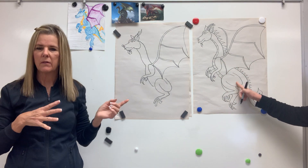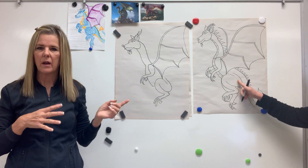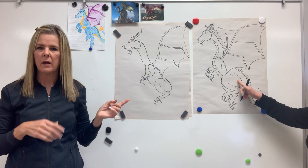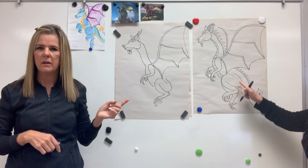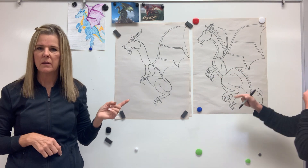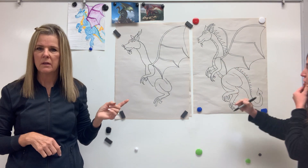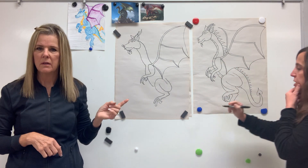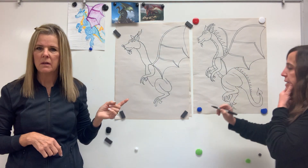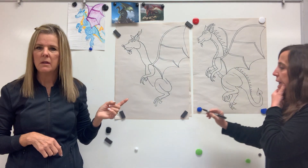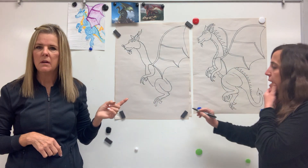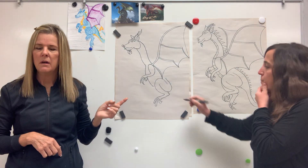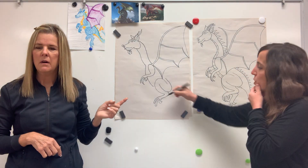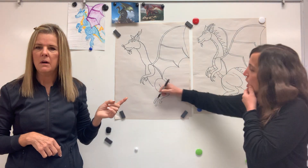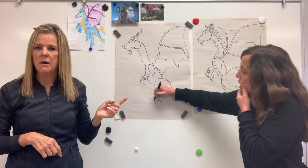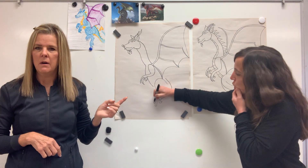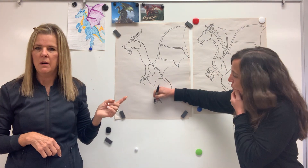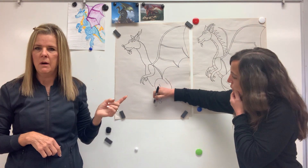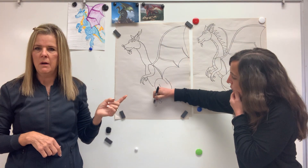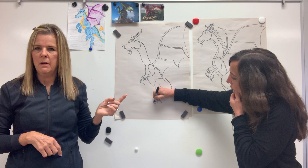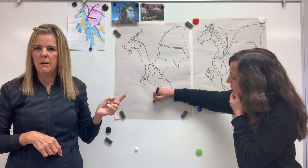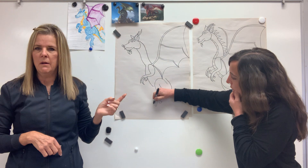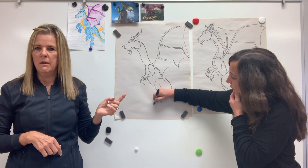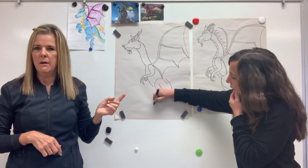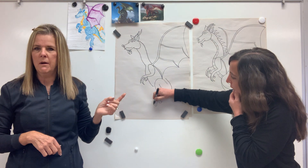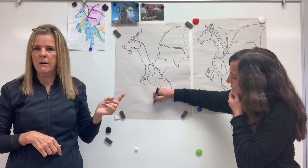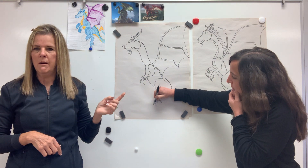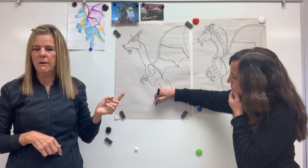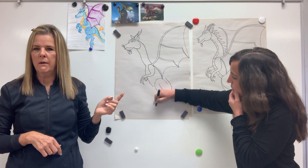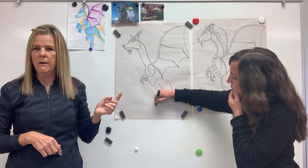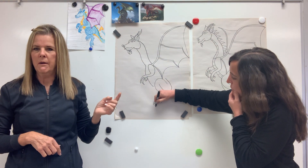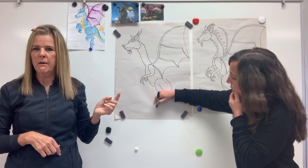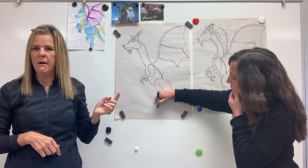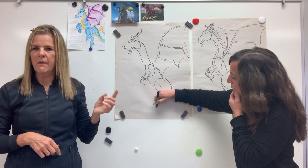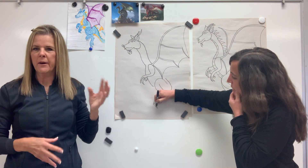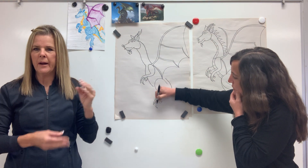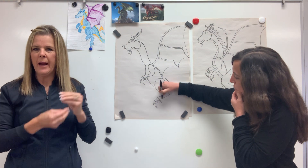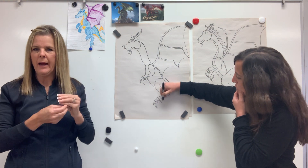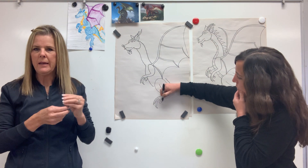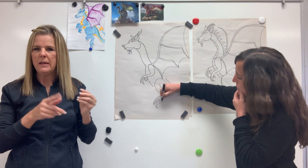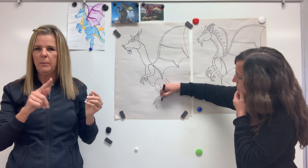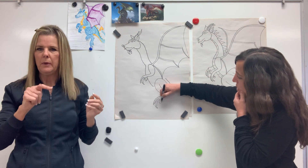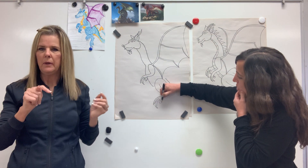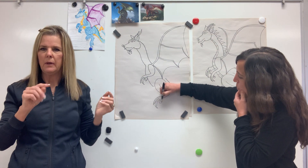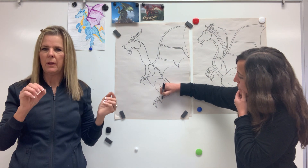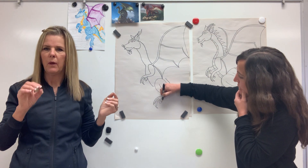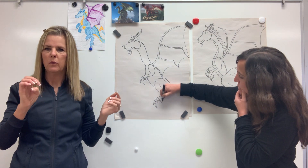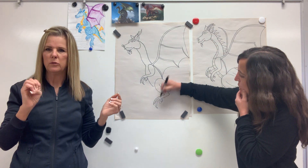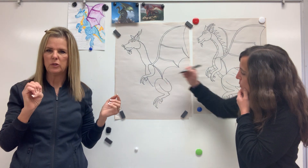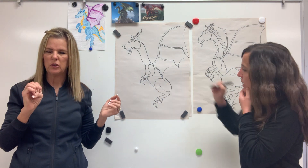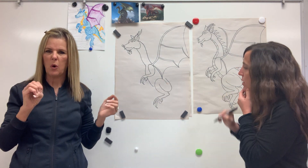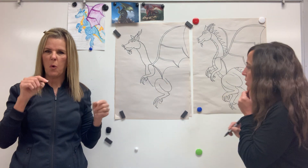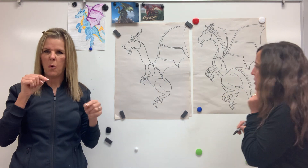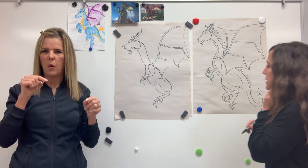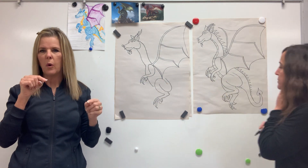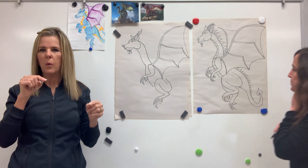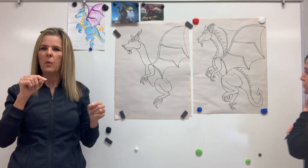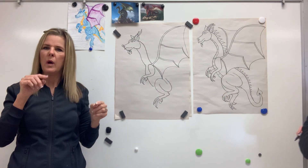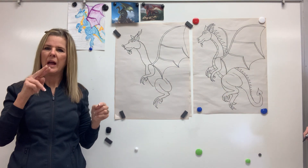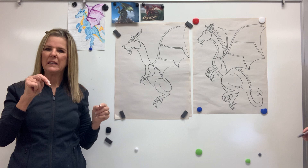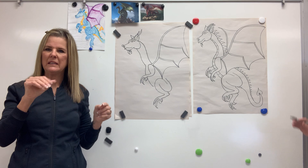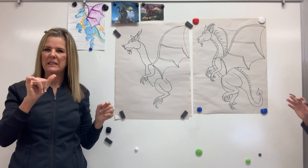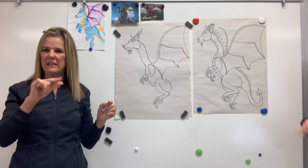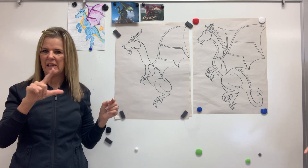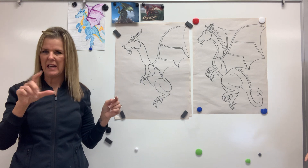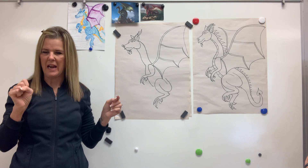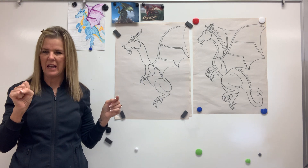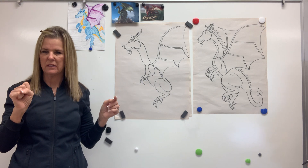just gonna come right up and touch his leg. You can go ahead and add some of those toenails, those creepy long pointy toenails.